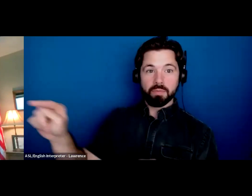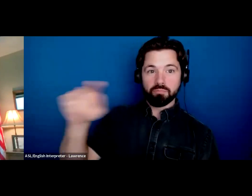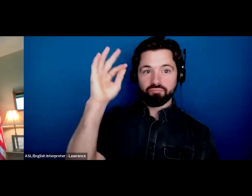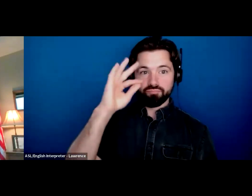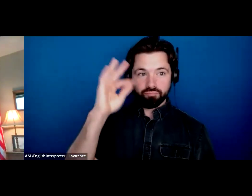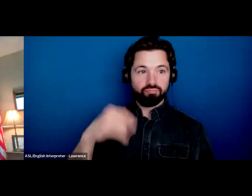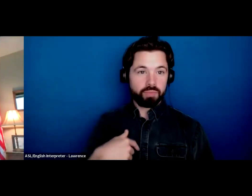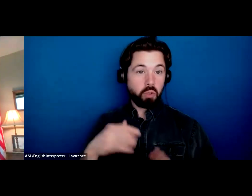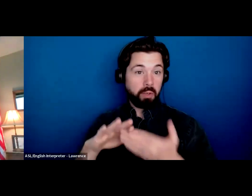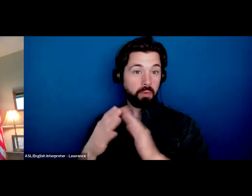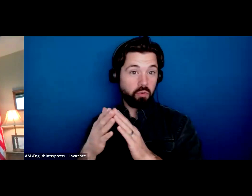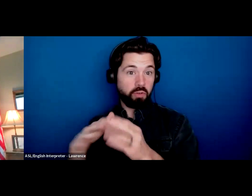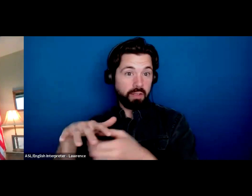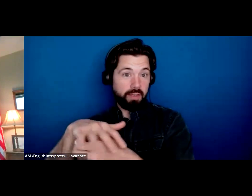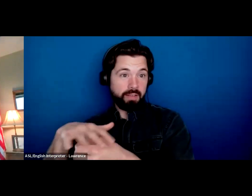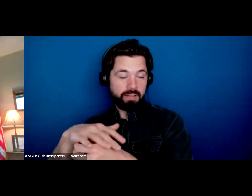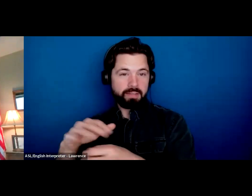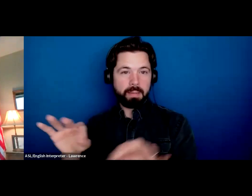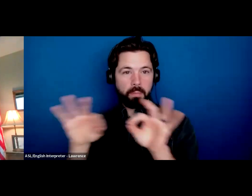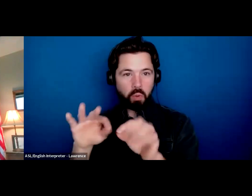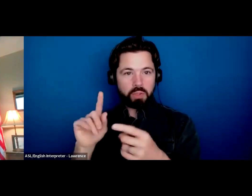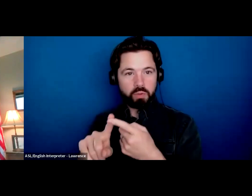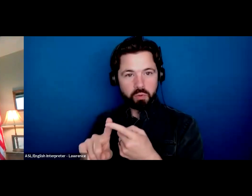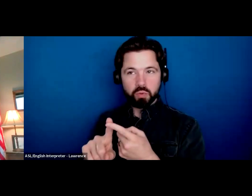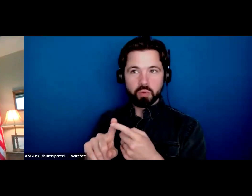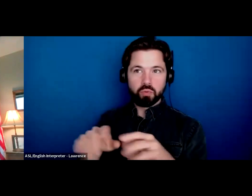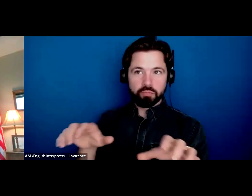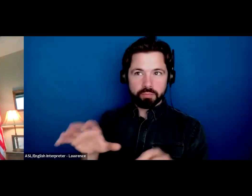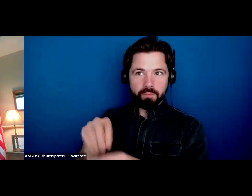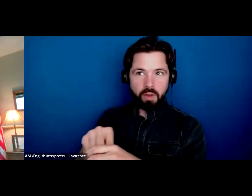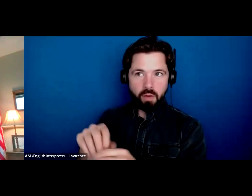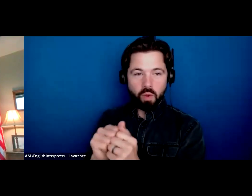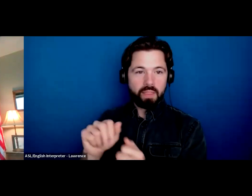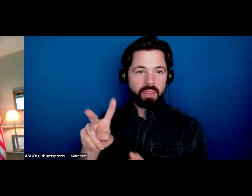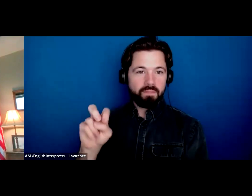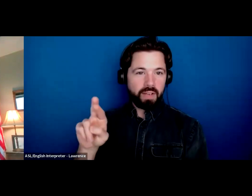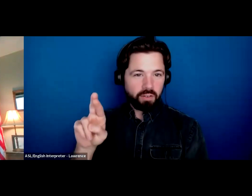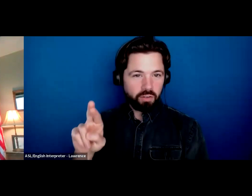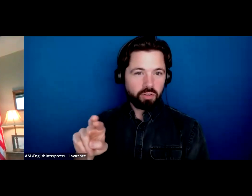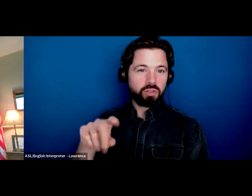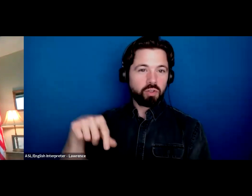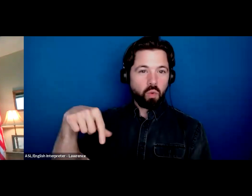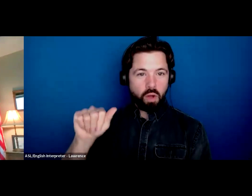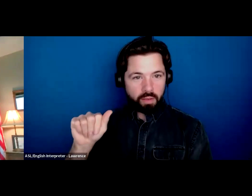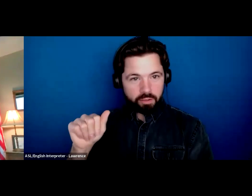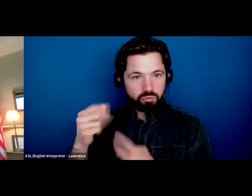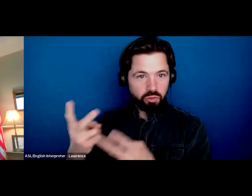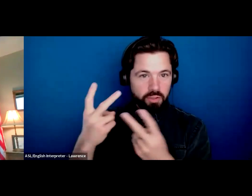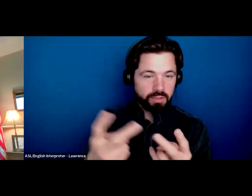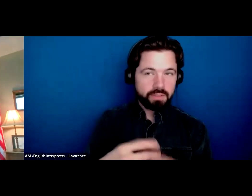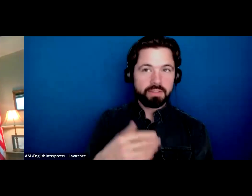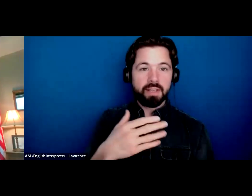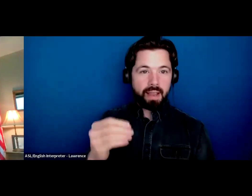important to do vendorization. It's important to do quality assurance activities. It's also very important to look for new opportunities